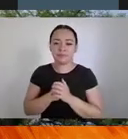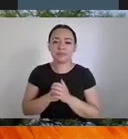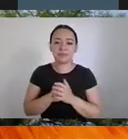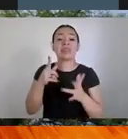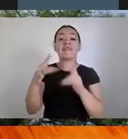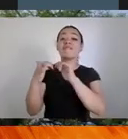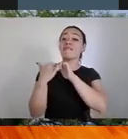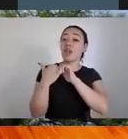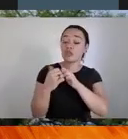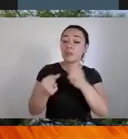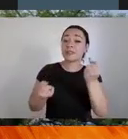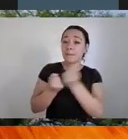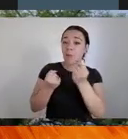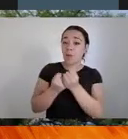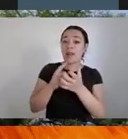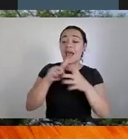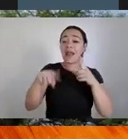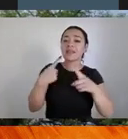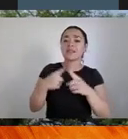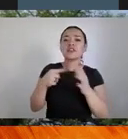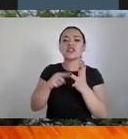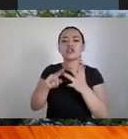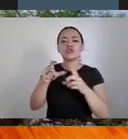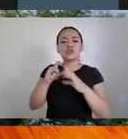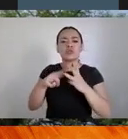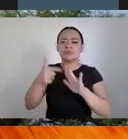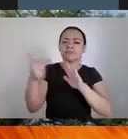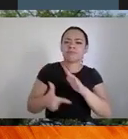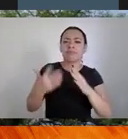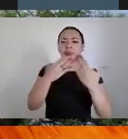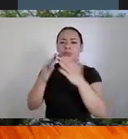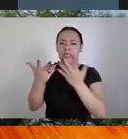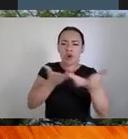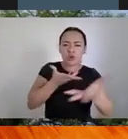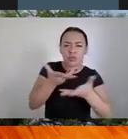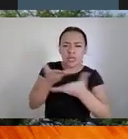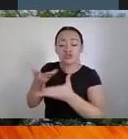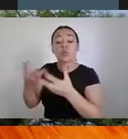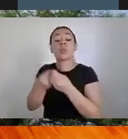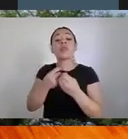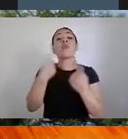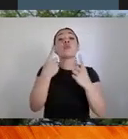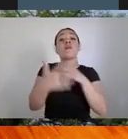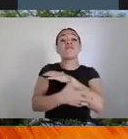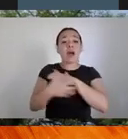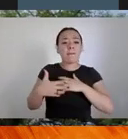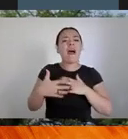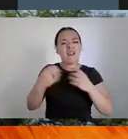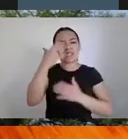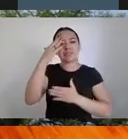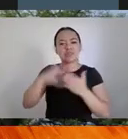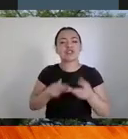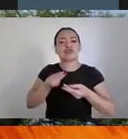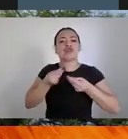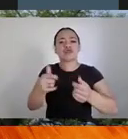fellowship supported Alex to undertake deep community consultation with farmers experiencing drought. Upon the